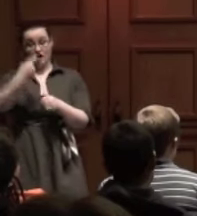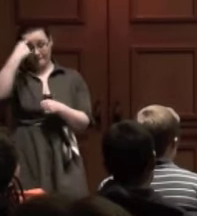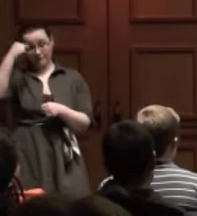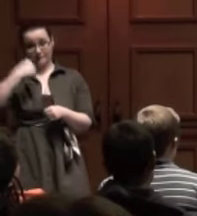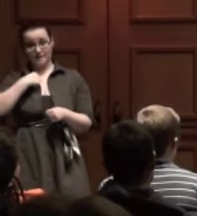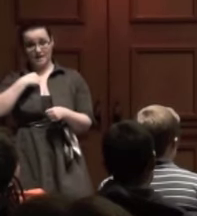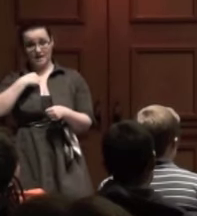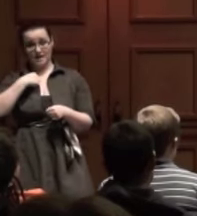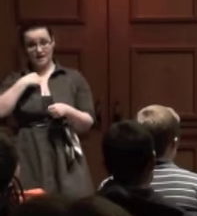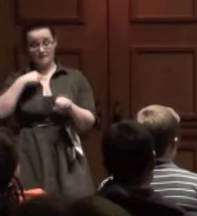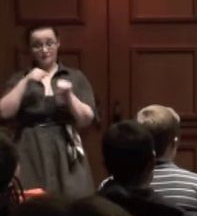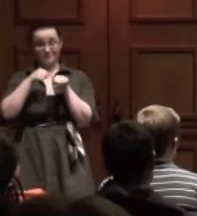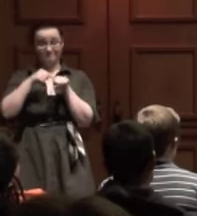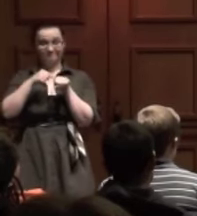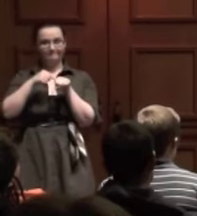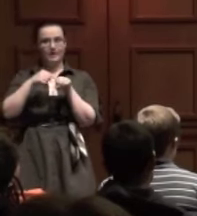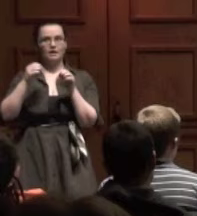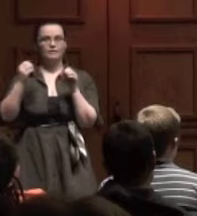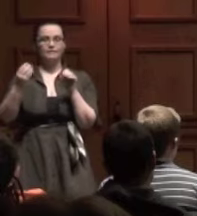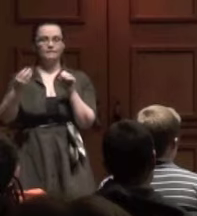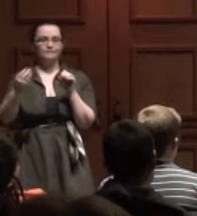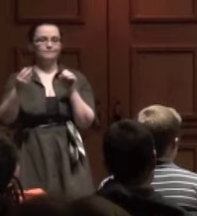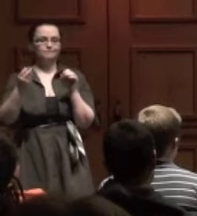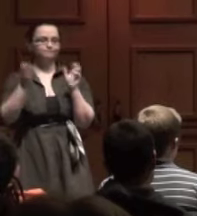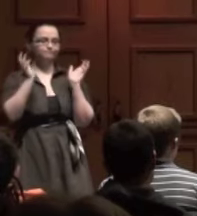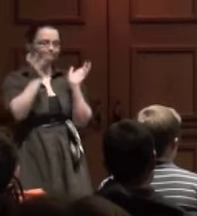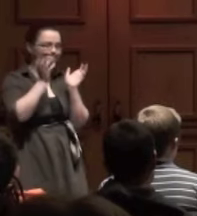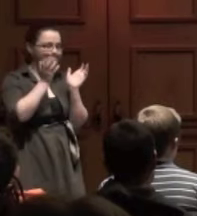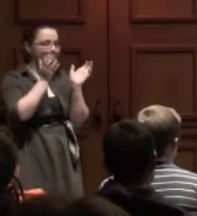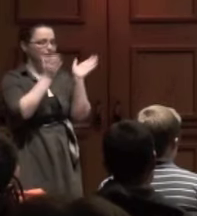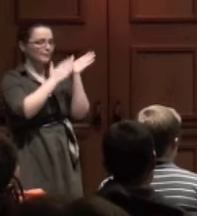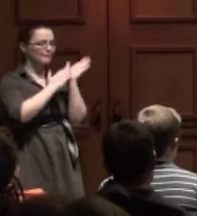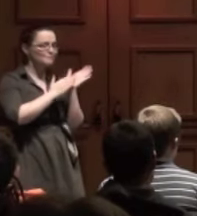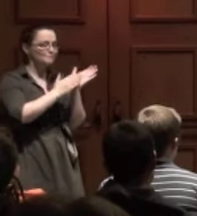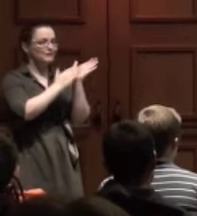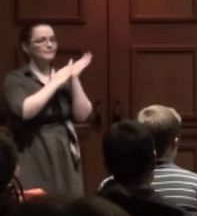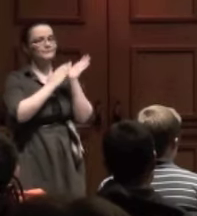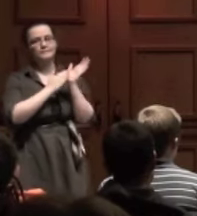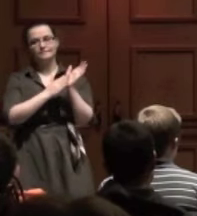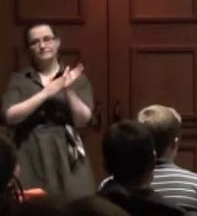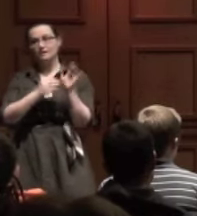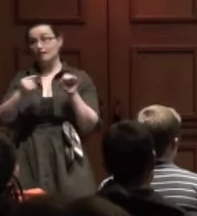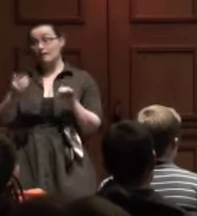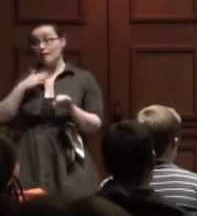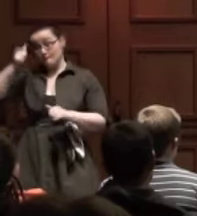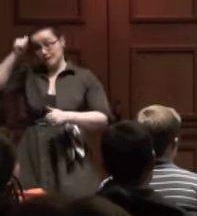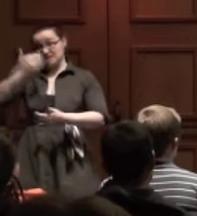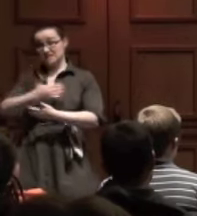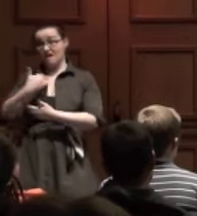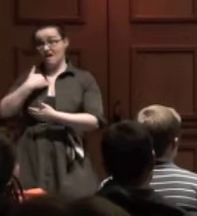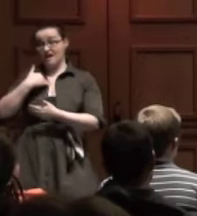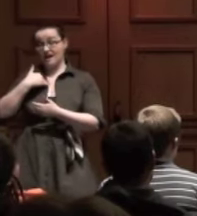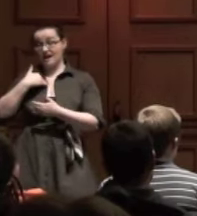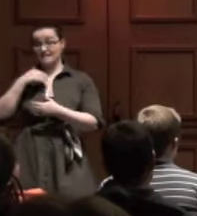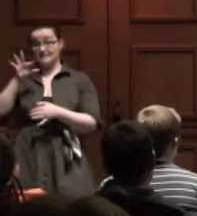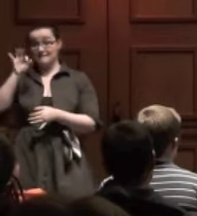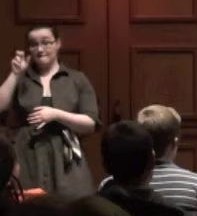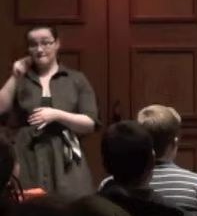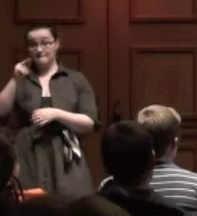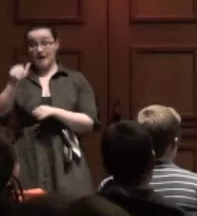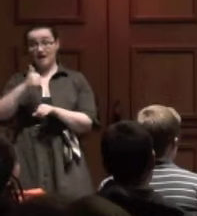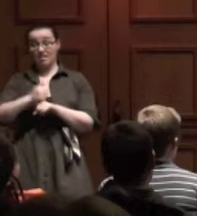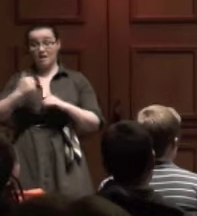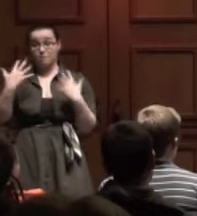counter staff, who are among his many, many members of his worldwide fan club. On the way out, a woman